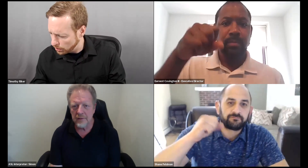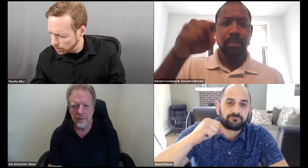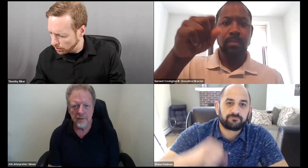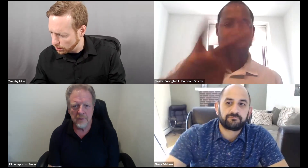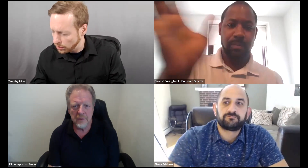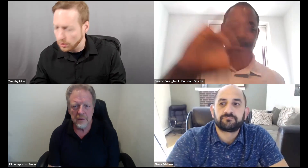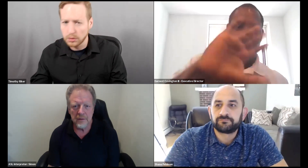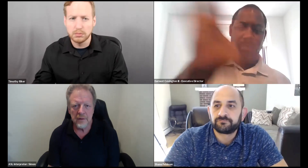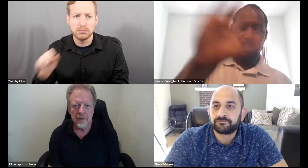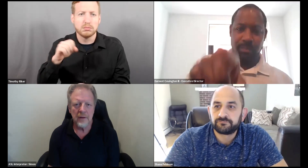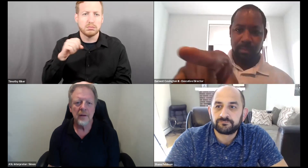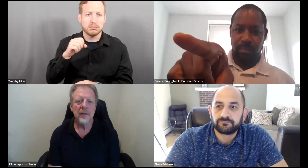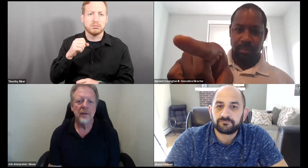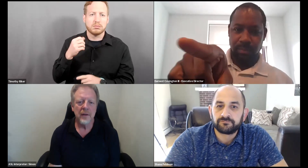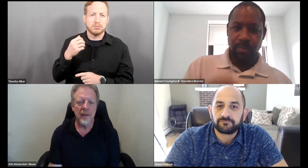there?